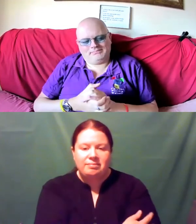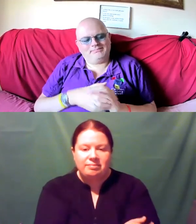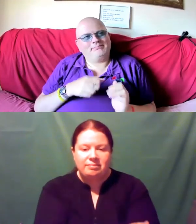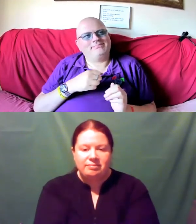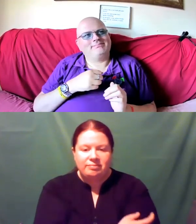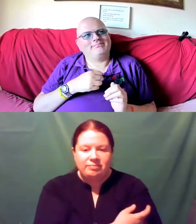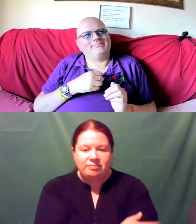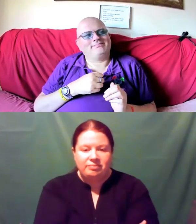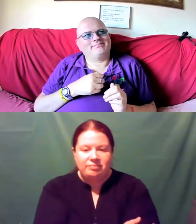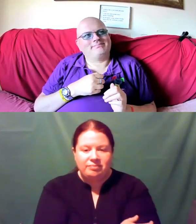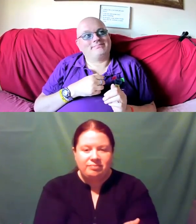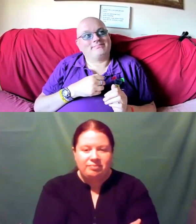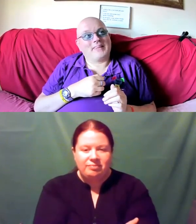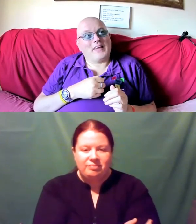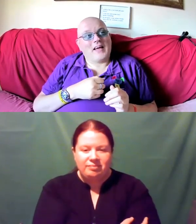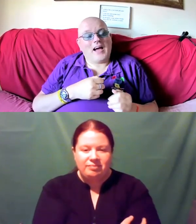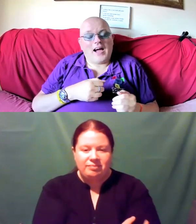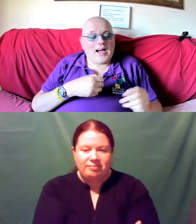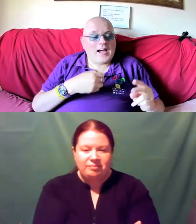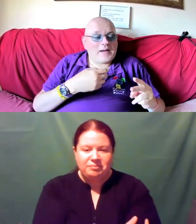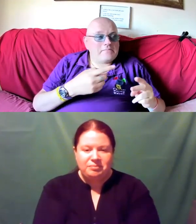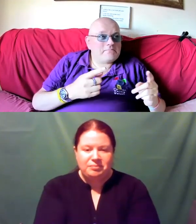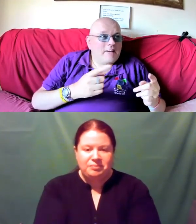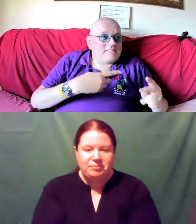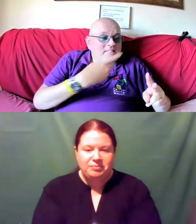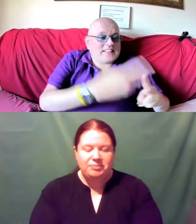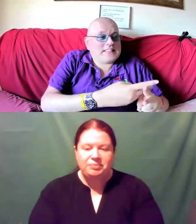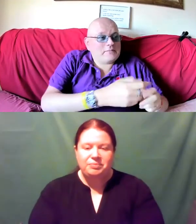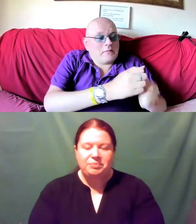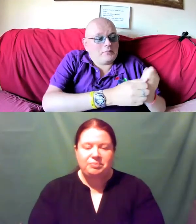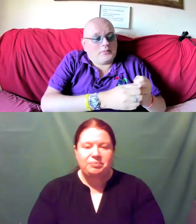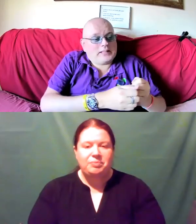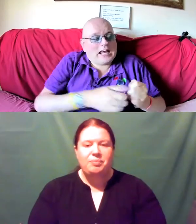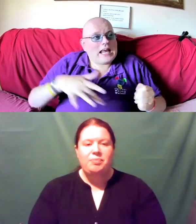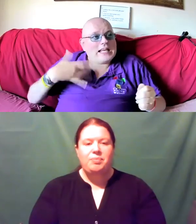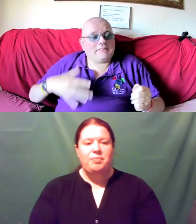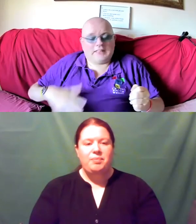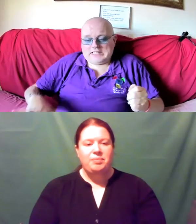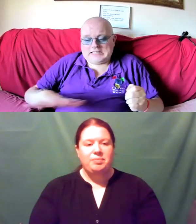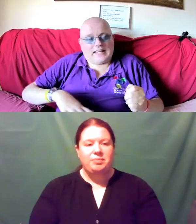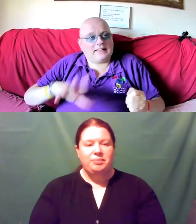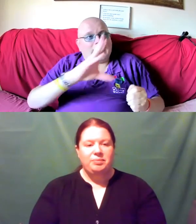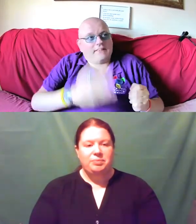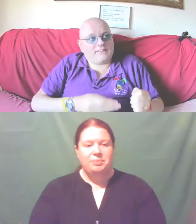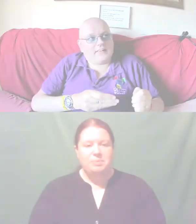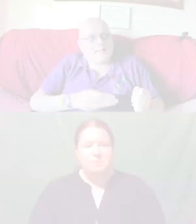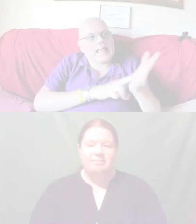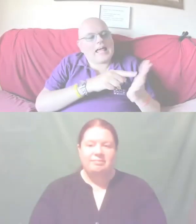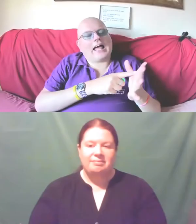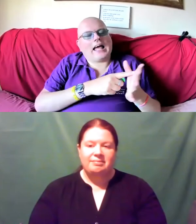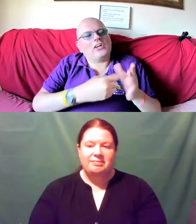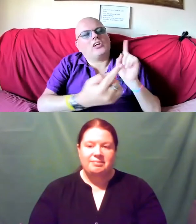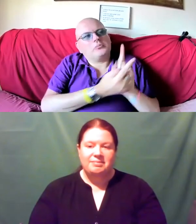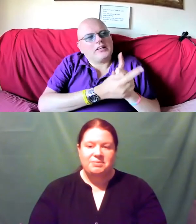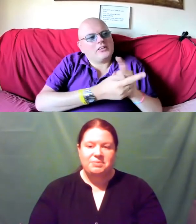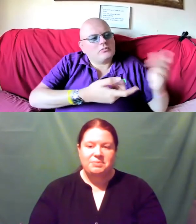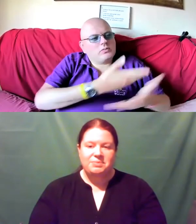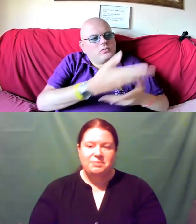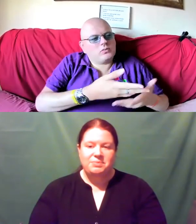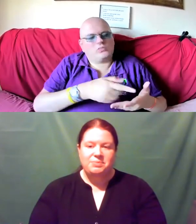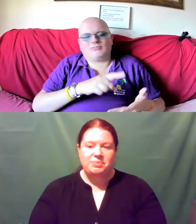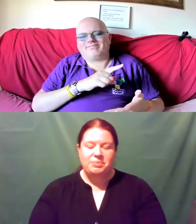I had the opportunity of visiting my brother who worked in South Africa for a while. So I would love to have a conversation with Nelson Mandela. He did some amazing